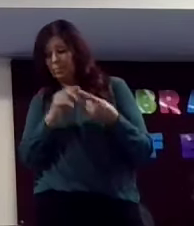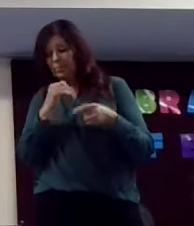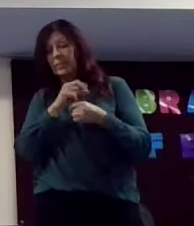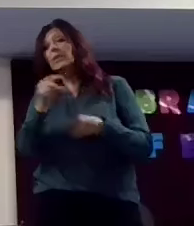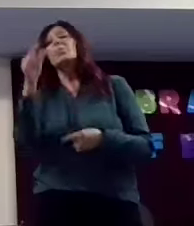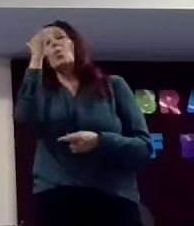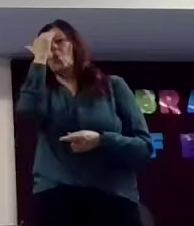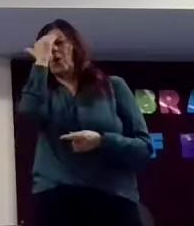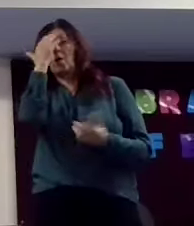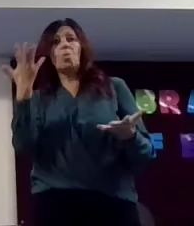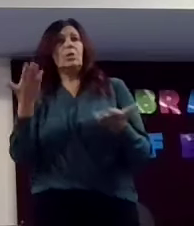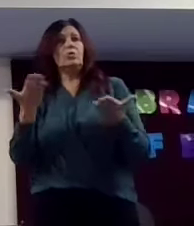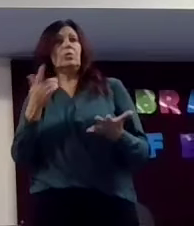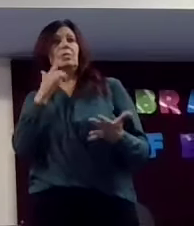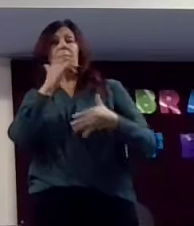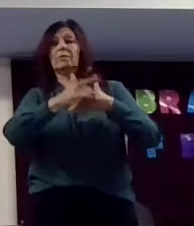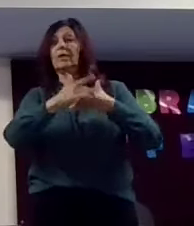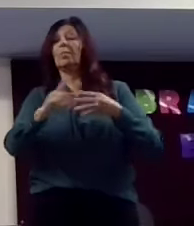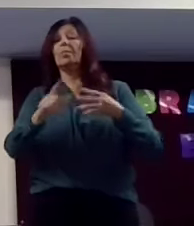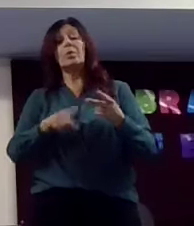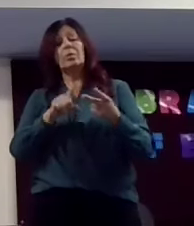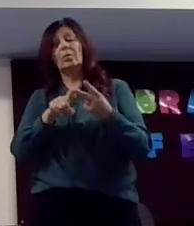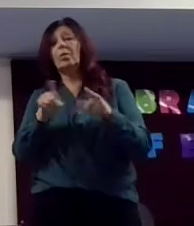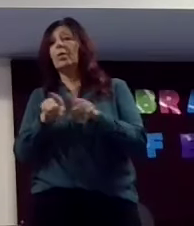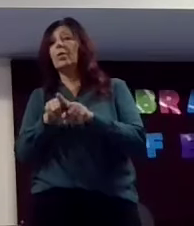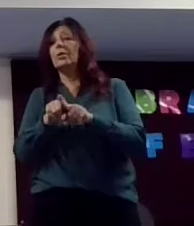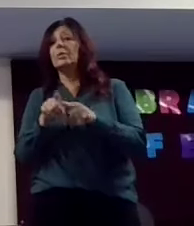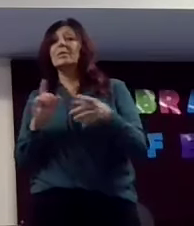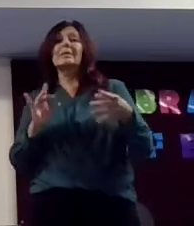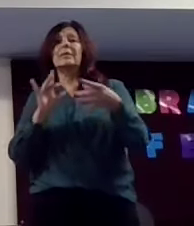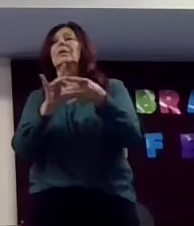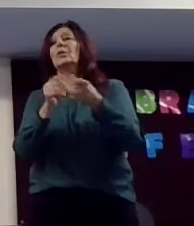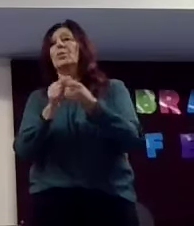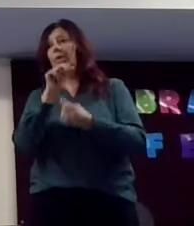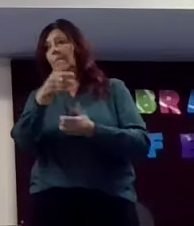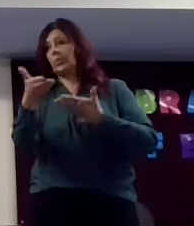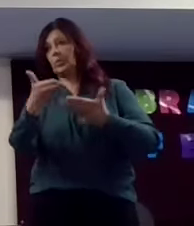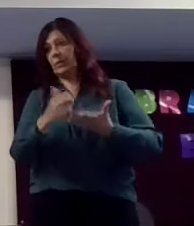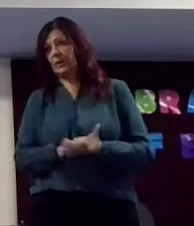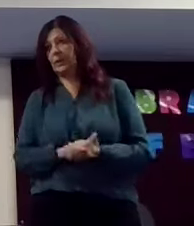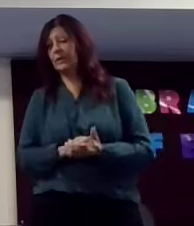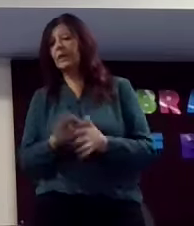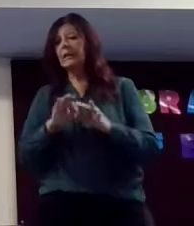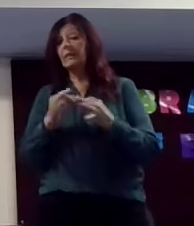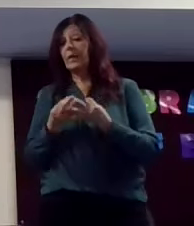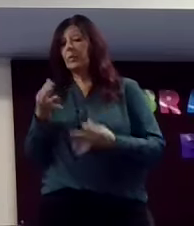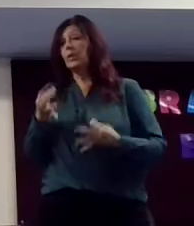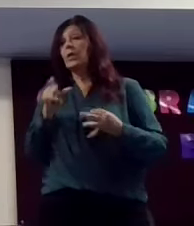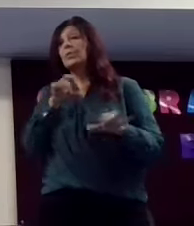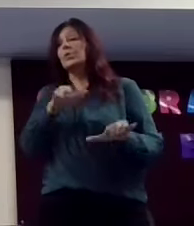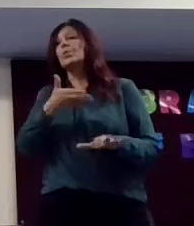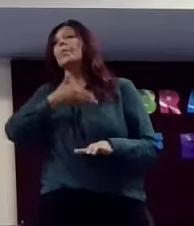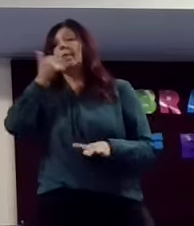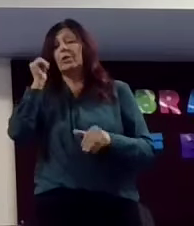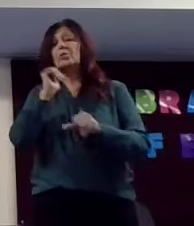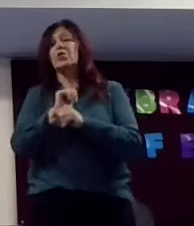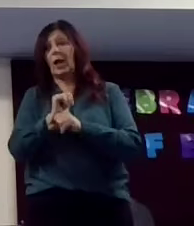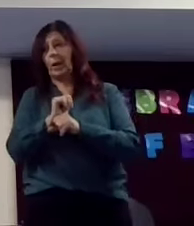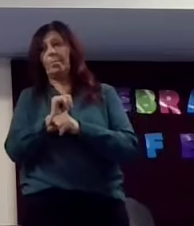make them aware of what services are out there, but number two, getting them hooked up with those services. And I think in family court, we need to do a better